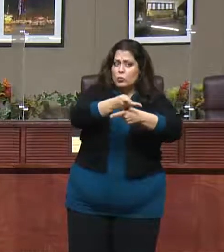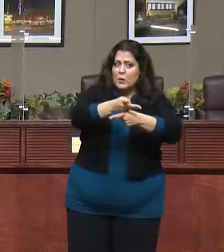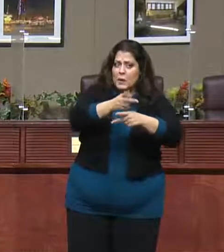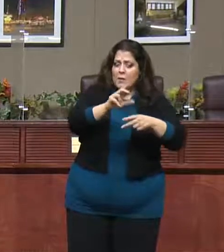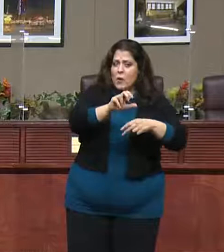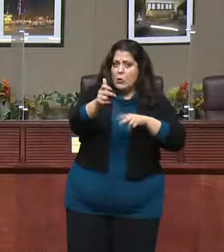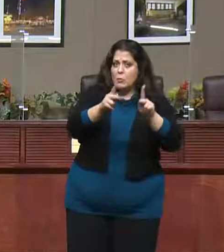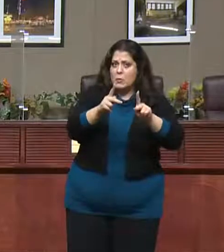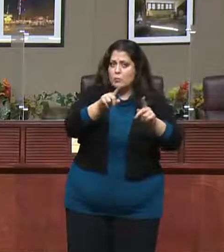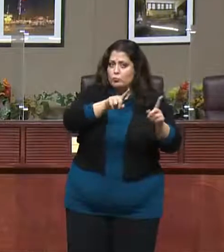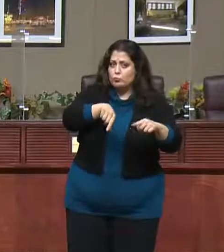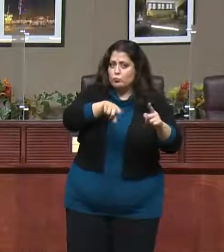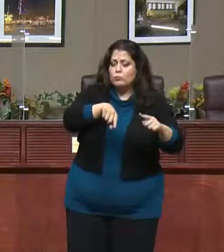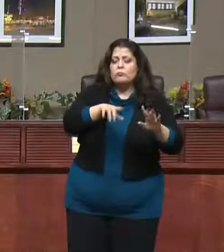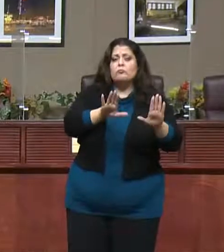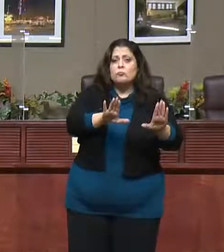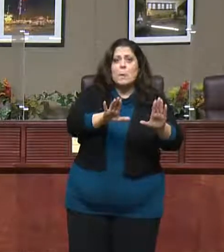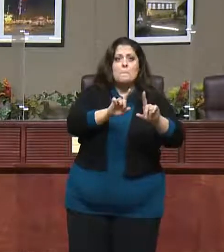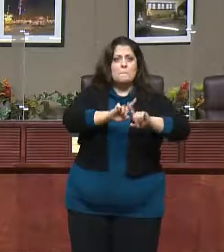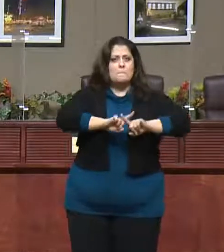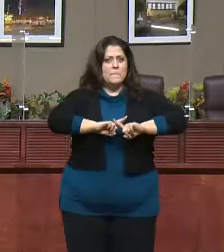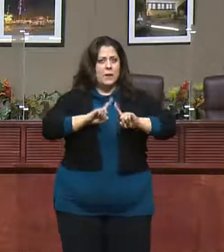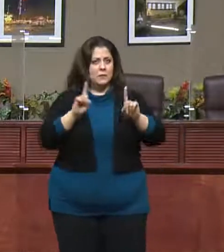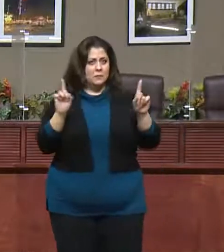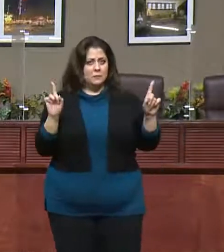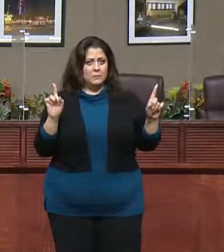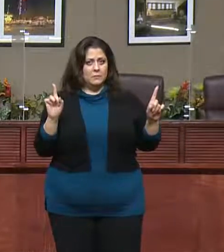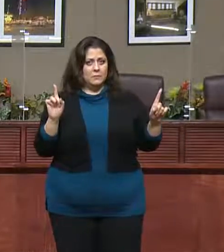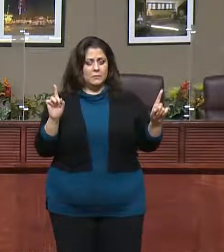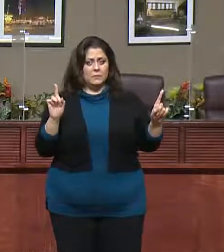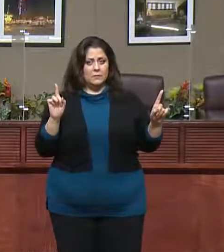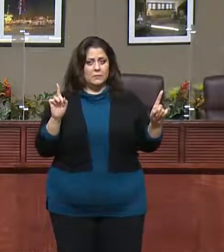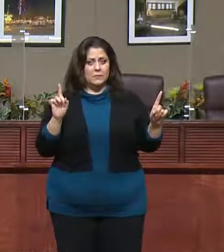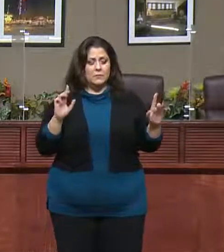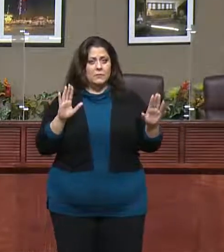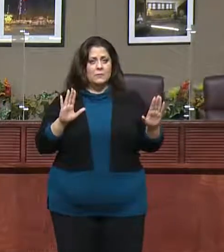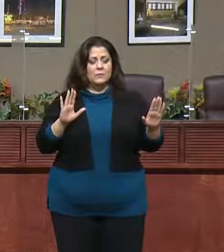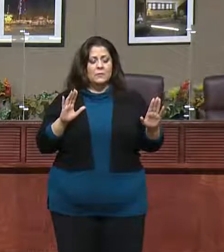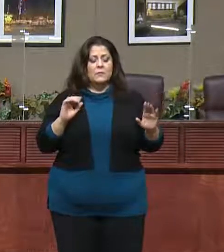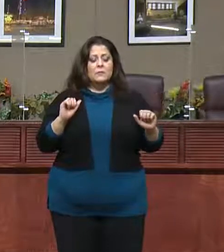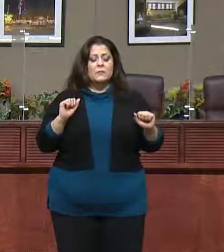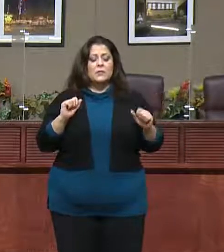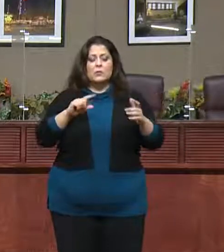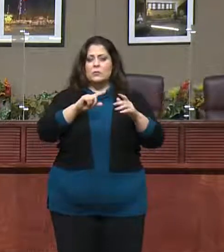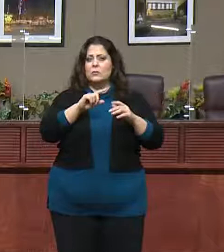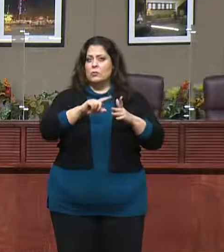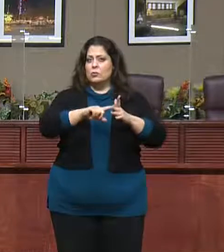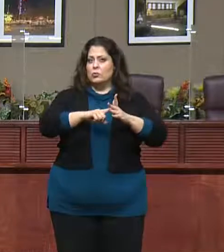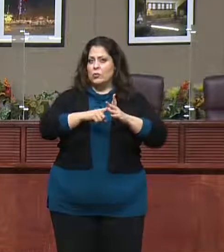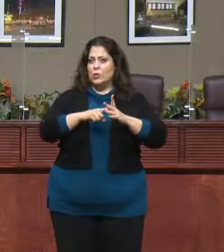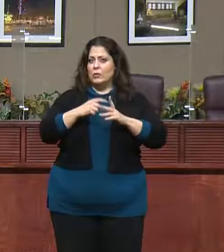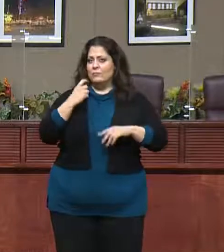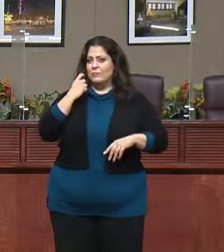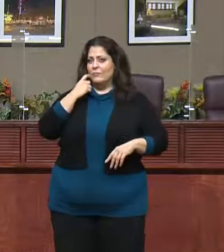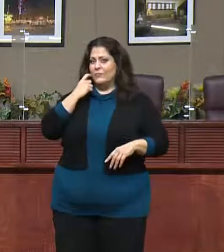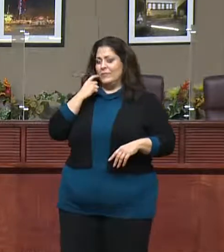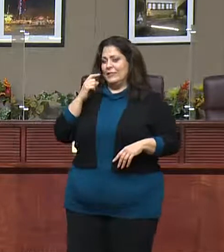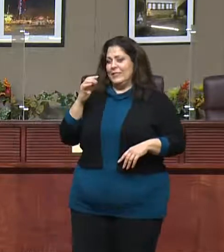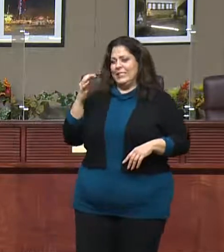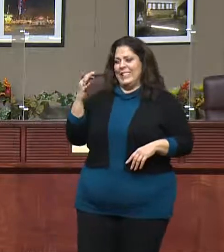community. But from the 19th to the